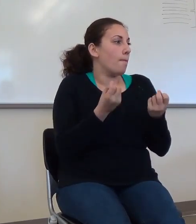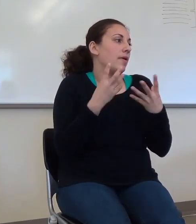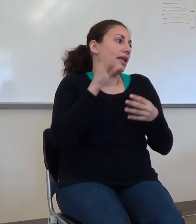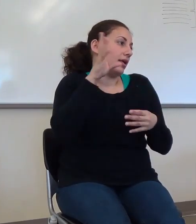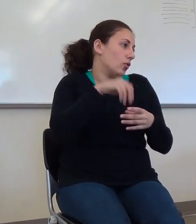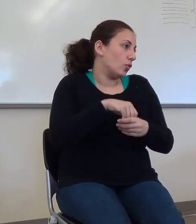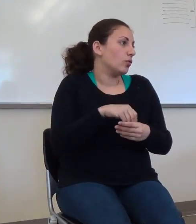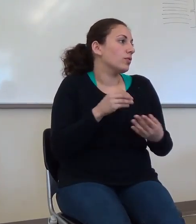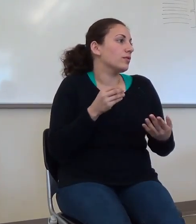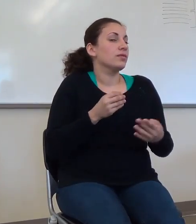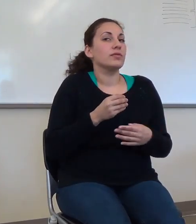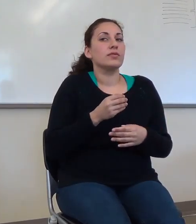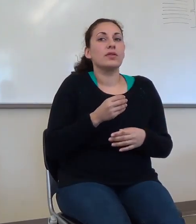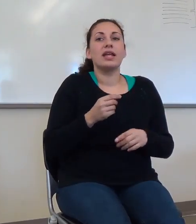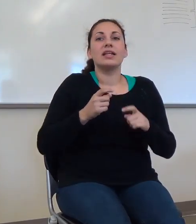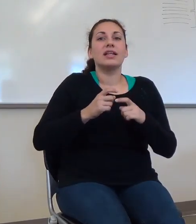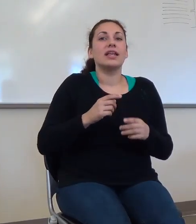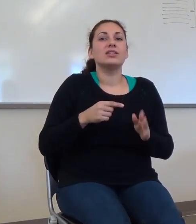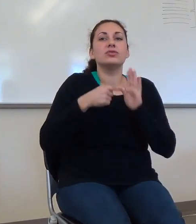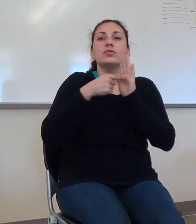and then what's this part?